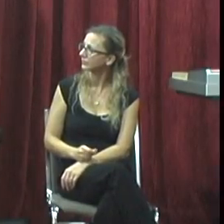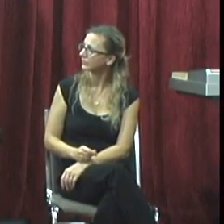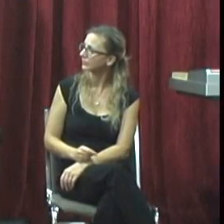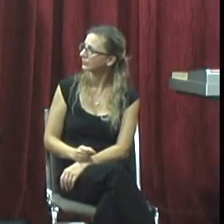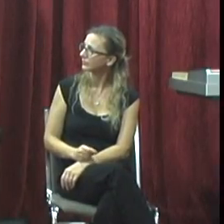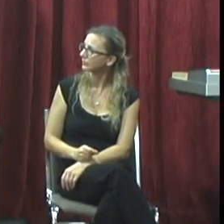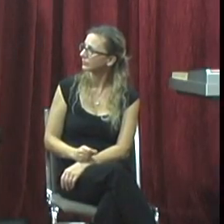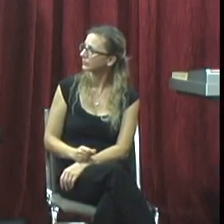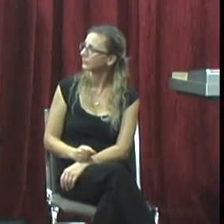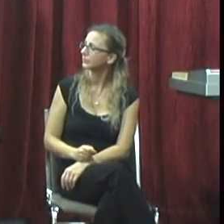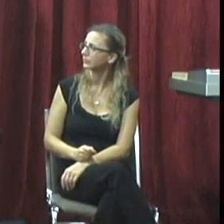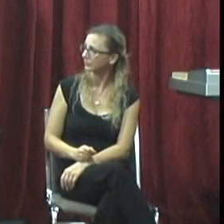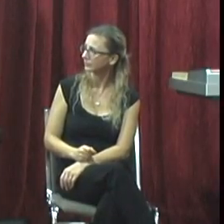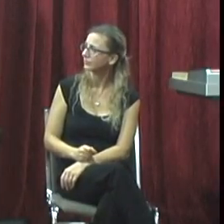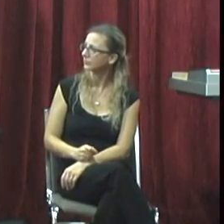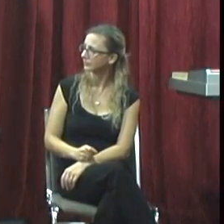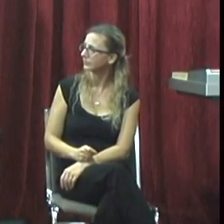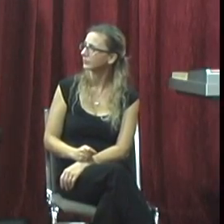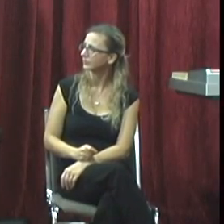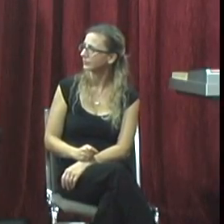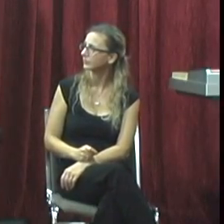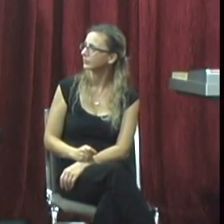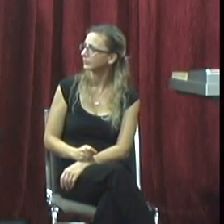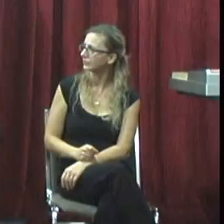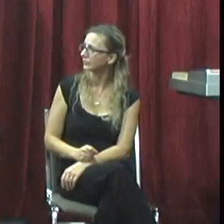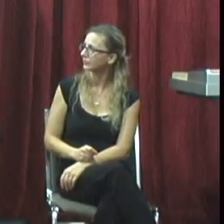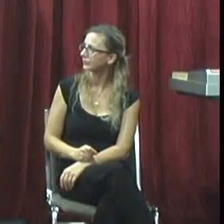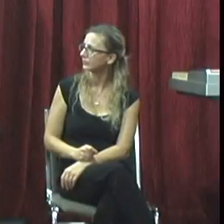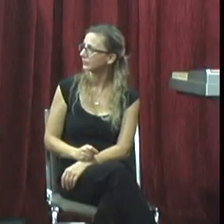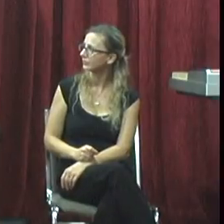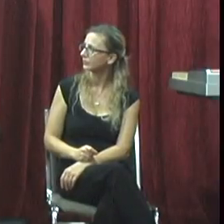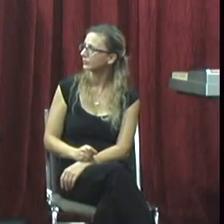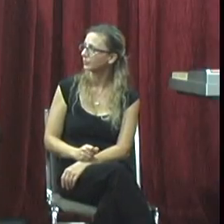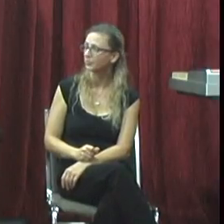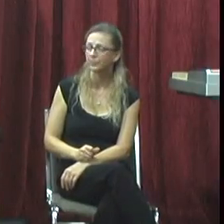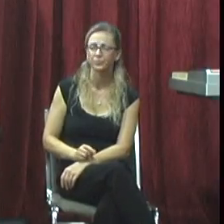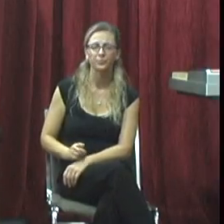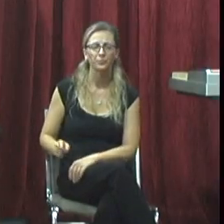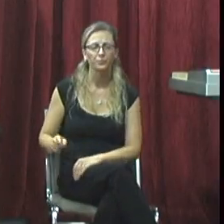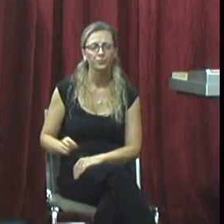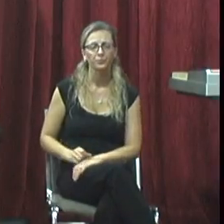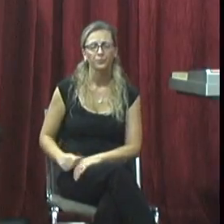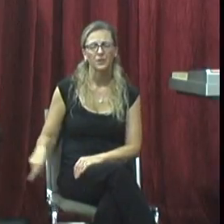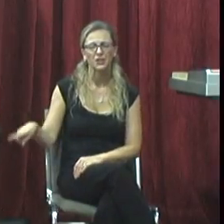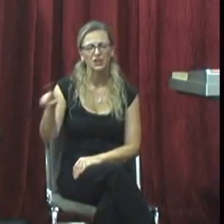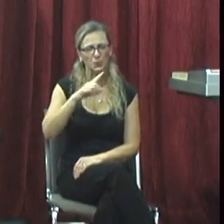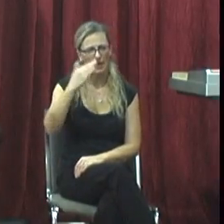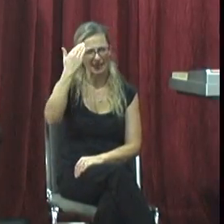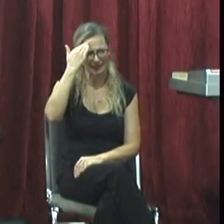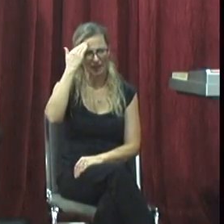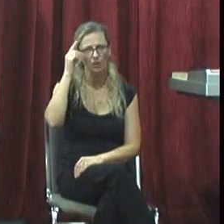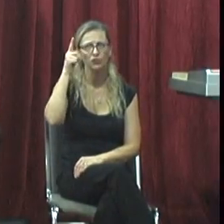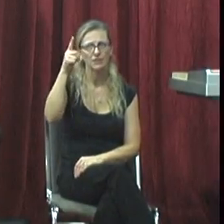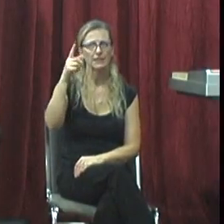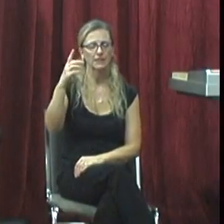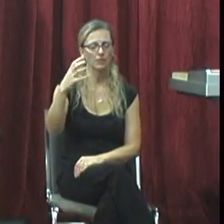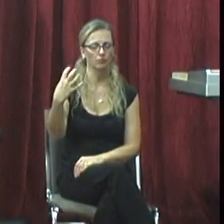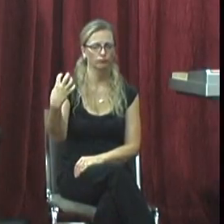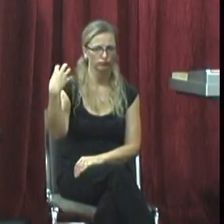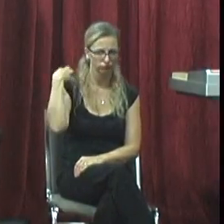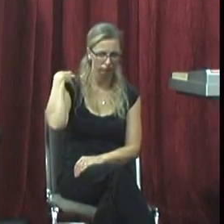dead, you will be delivered or saved. Acknowledging publicly that Yeshua is Lord means making him your